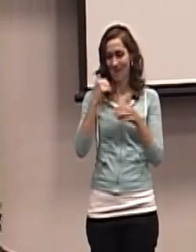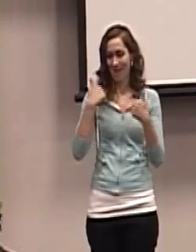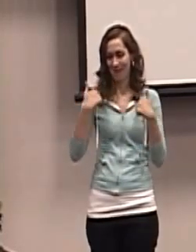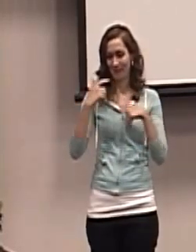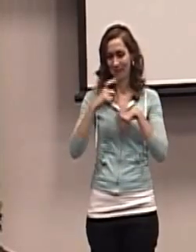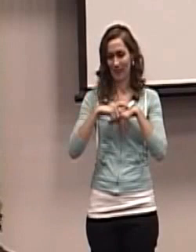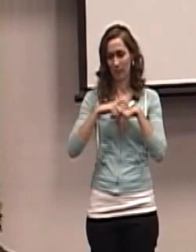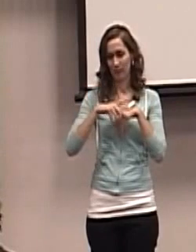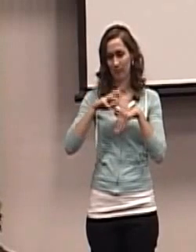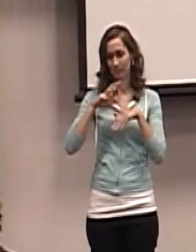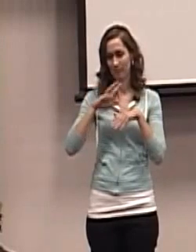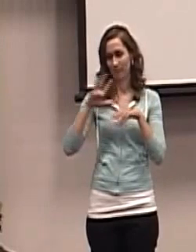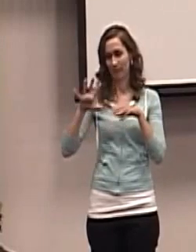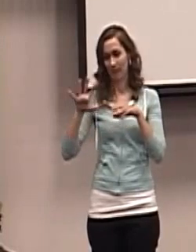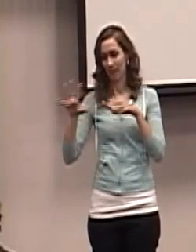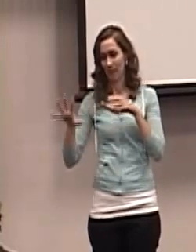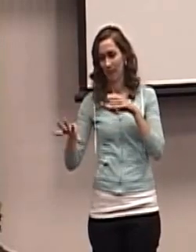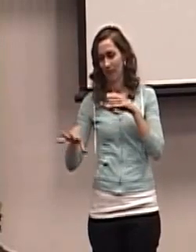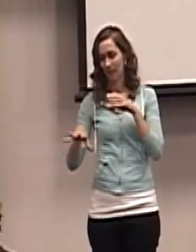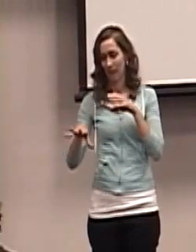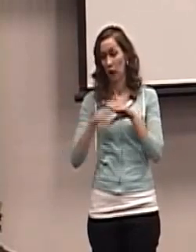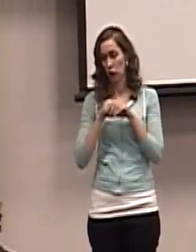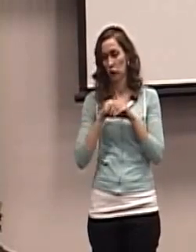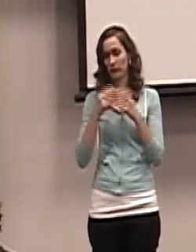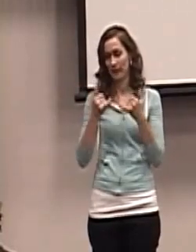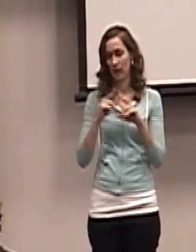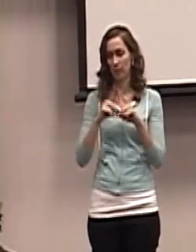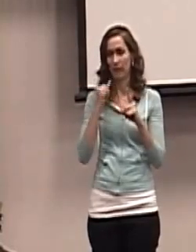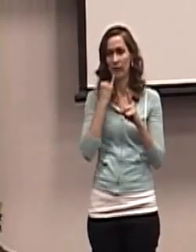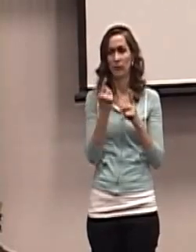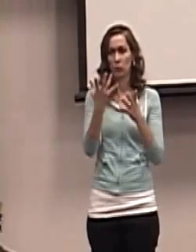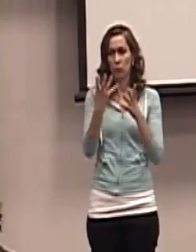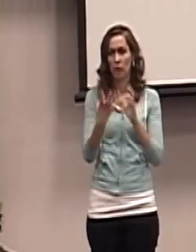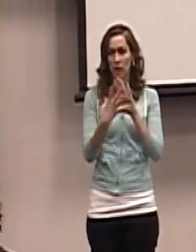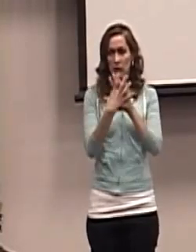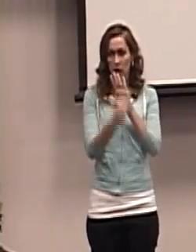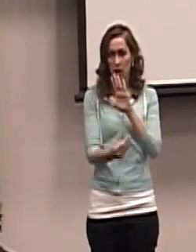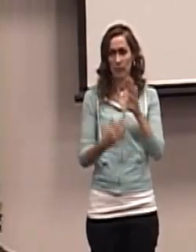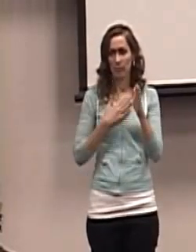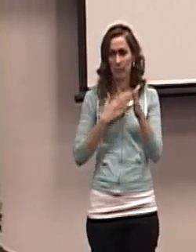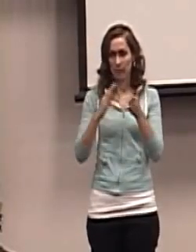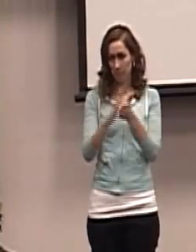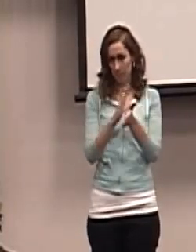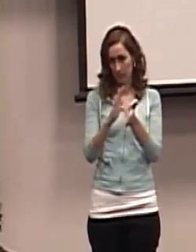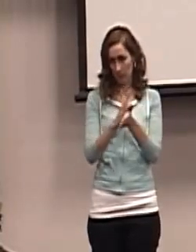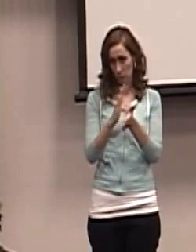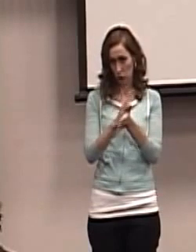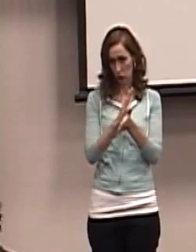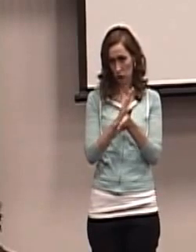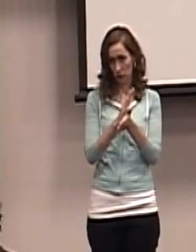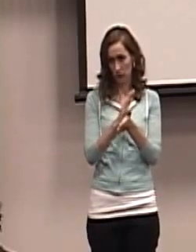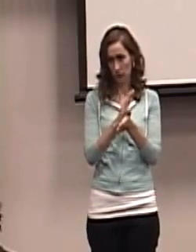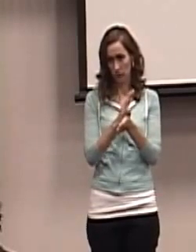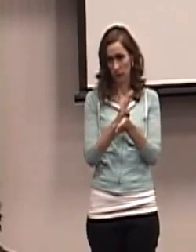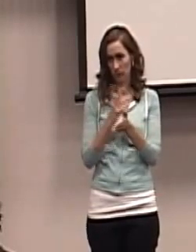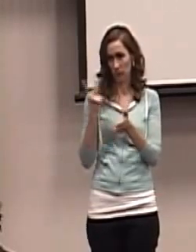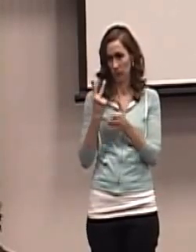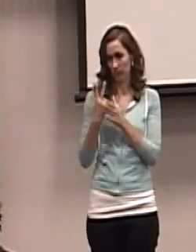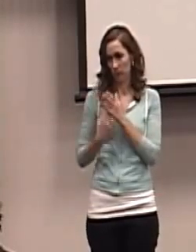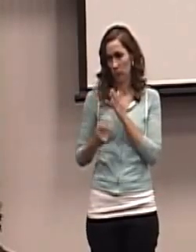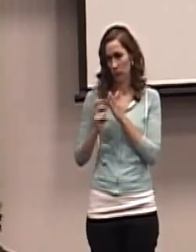any great detail today. But if you would like to have a copy of that particular document that we've both